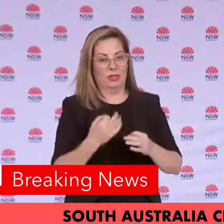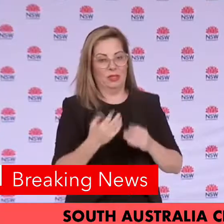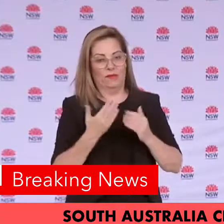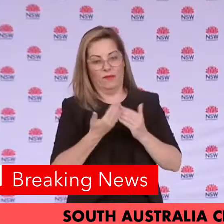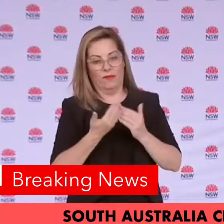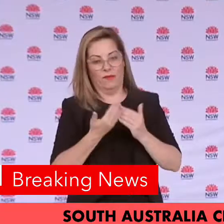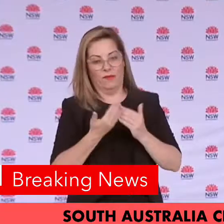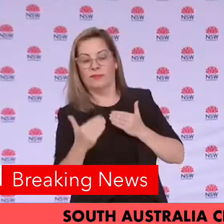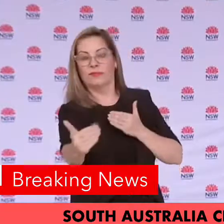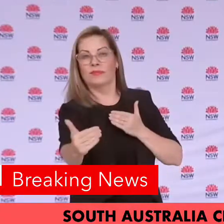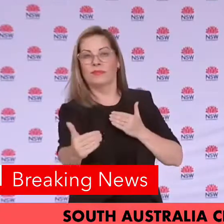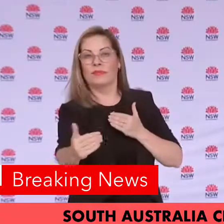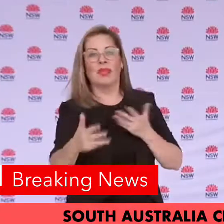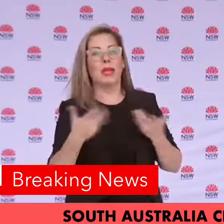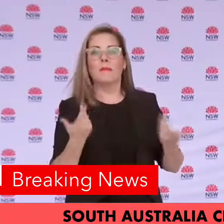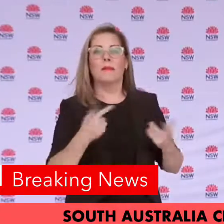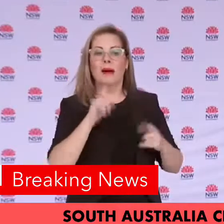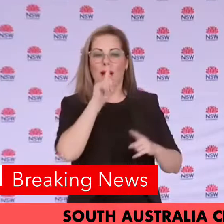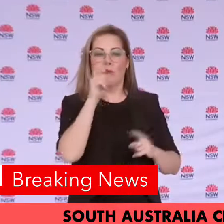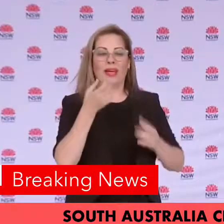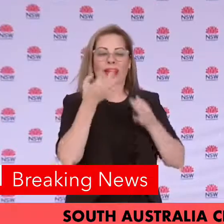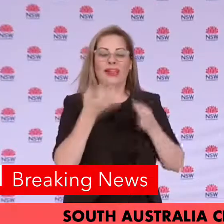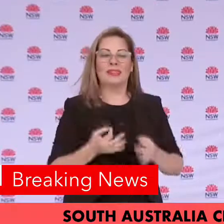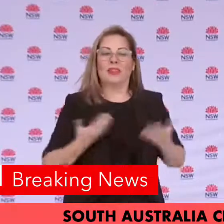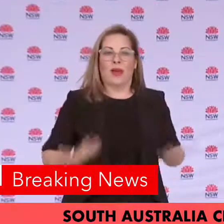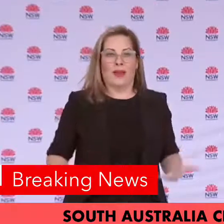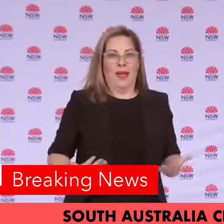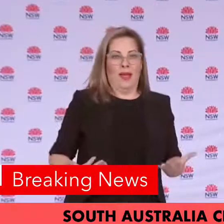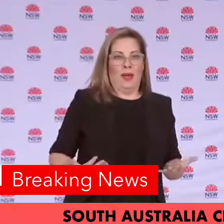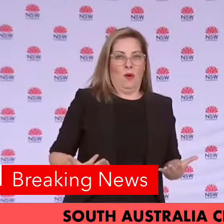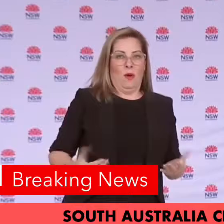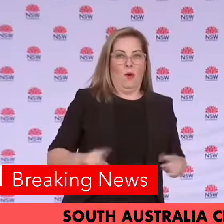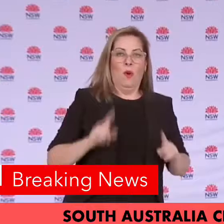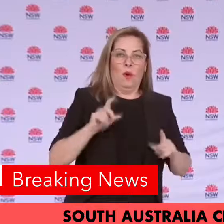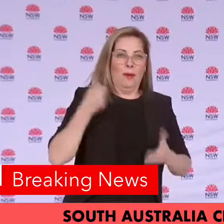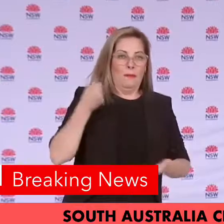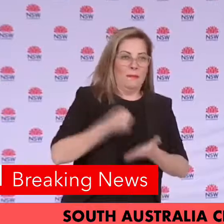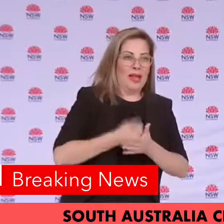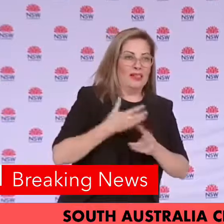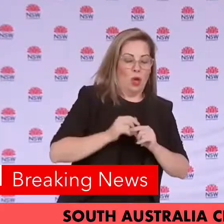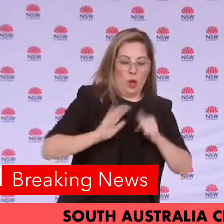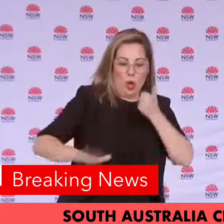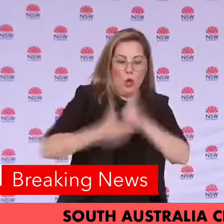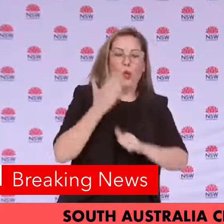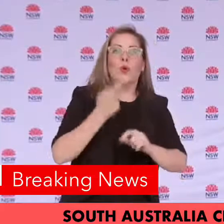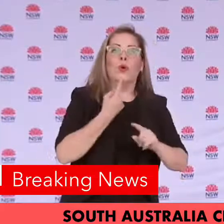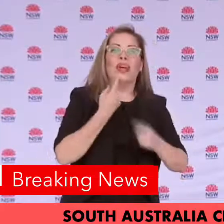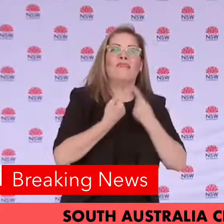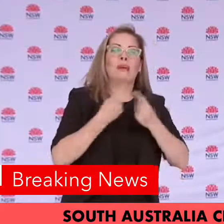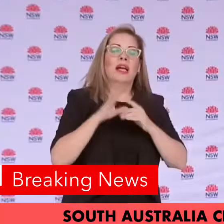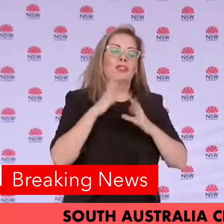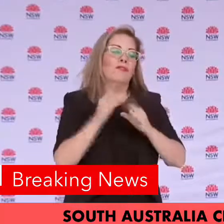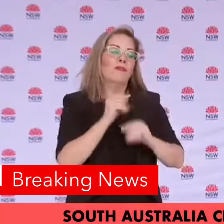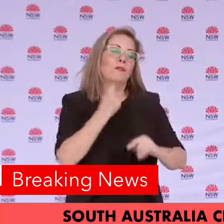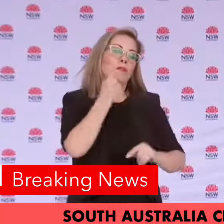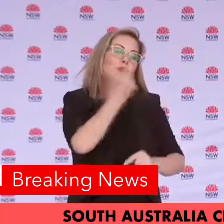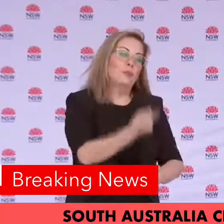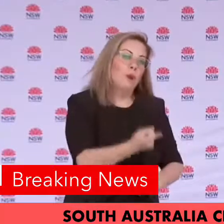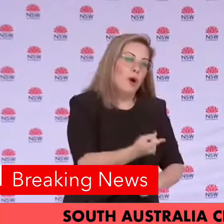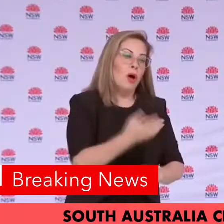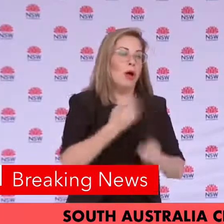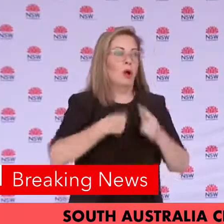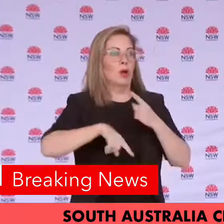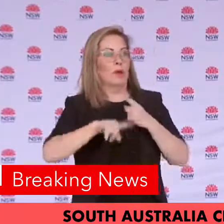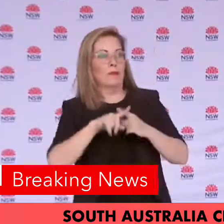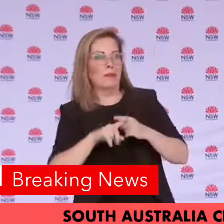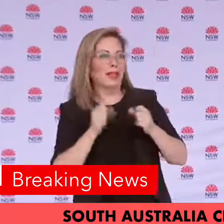that will be based on the most recent information, plus also looking at the trends that have been occurring, plus also in particular looking at the